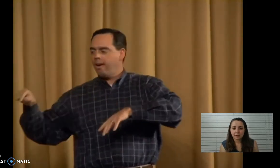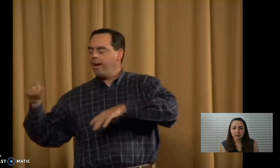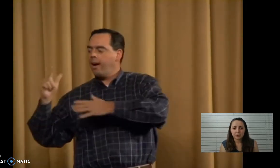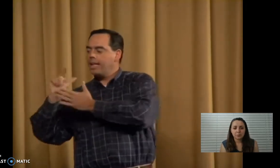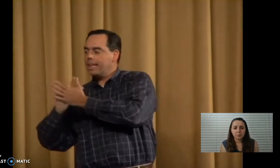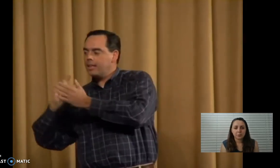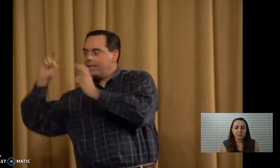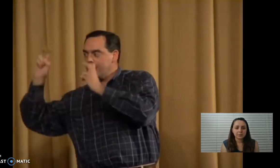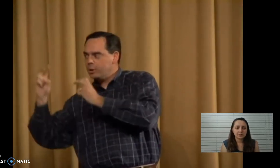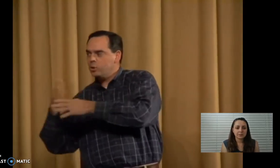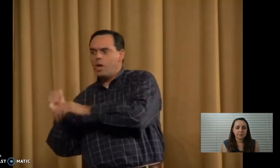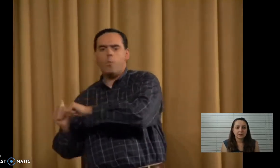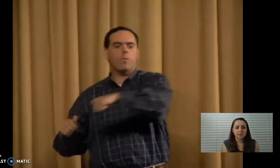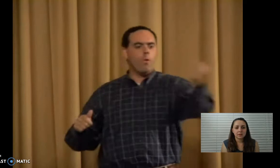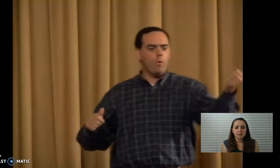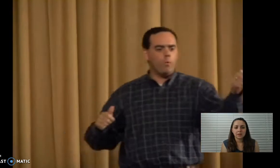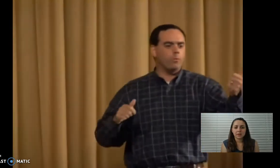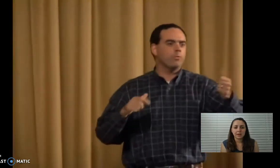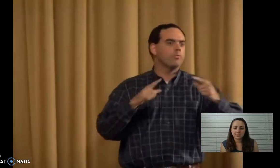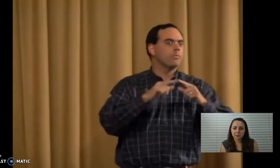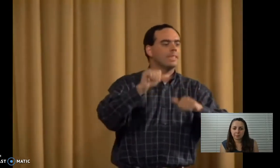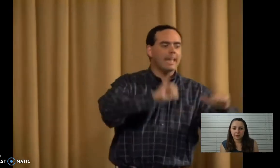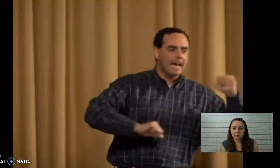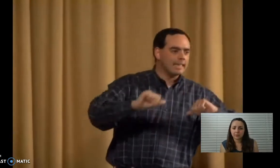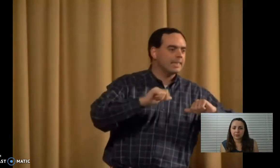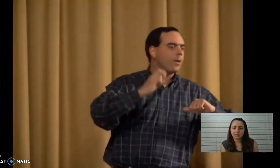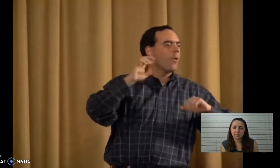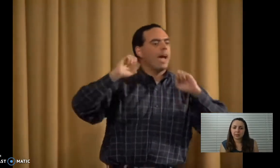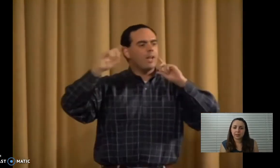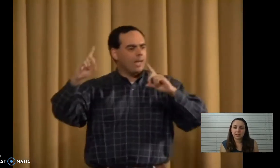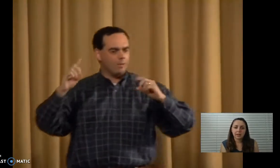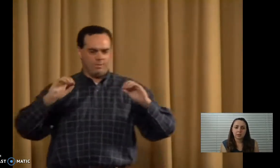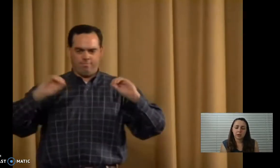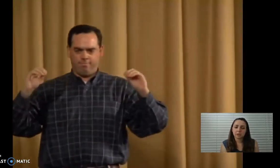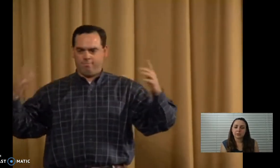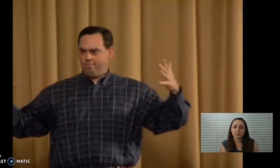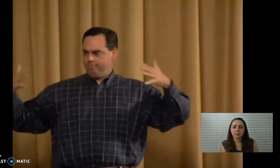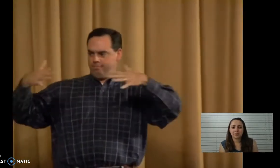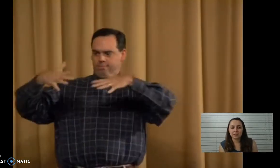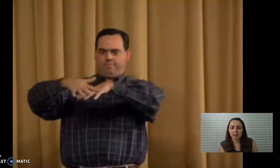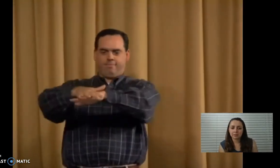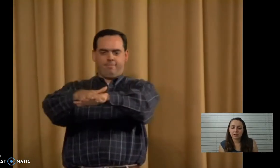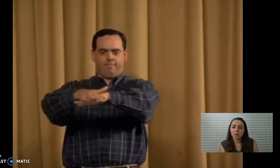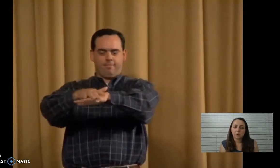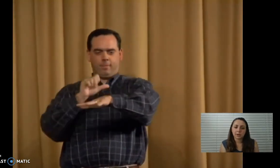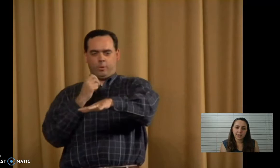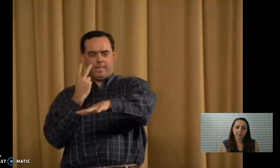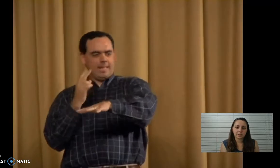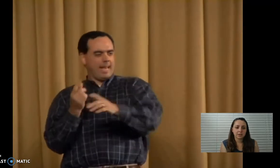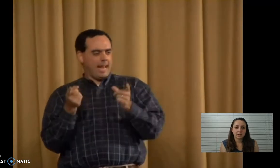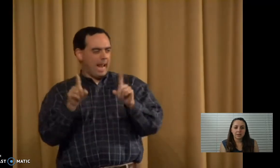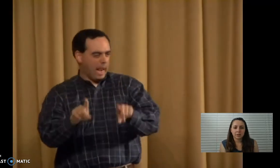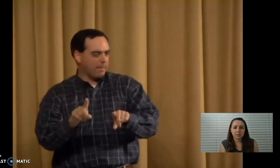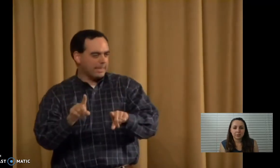together. Where's the connection to the person that's studying law, to the person studying science or